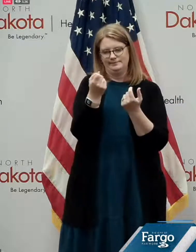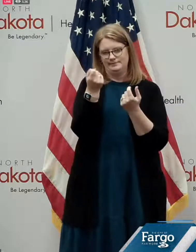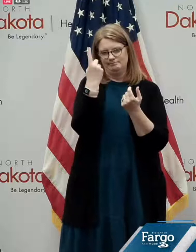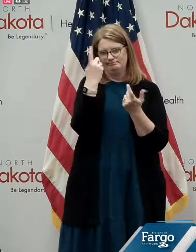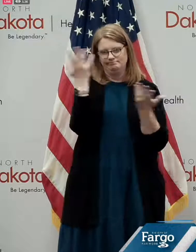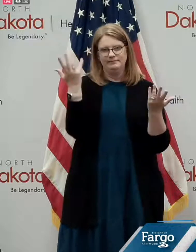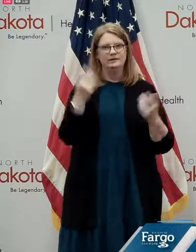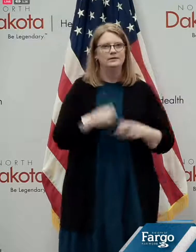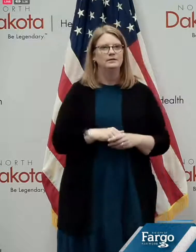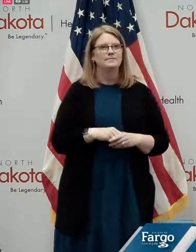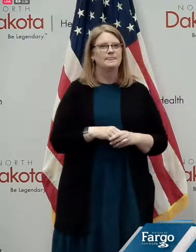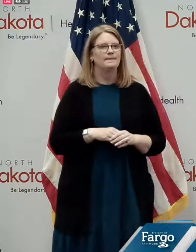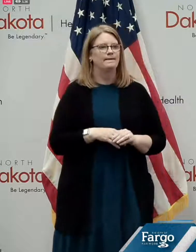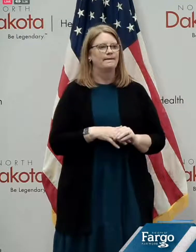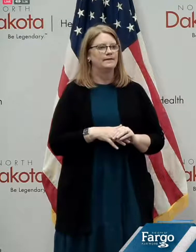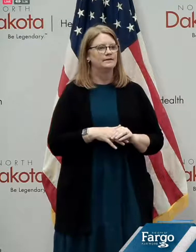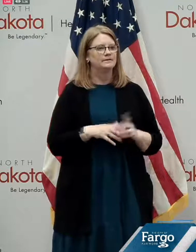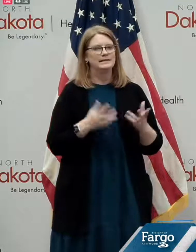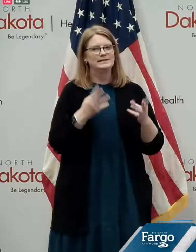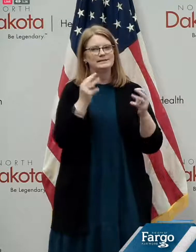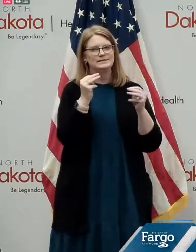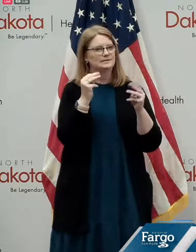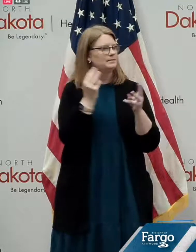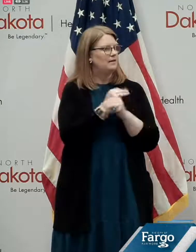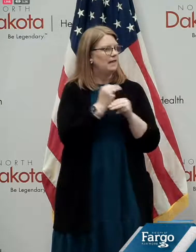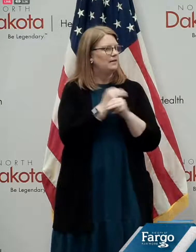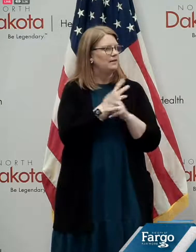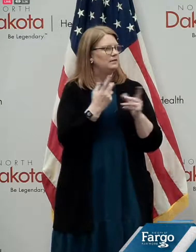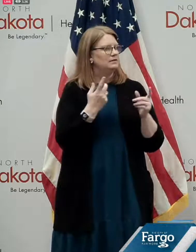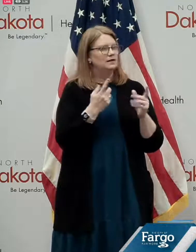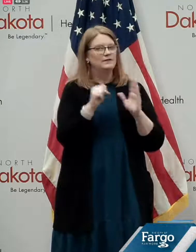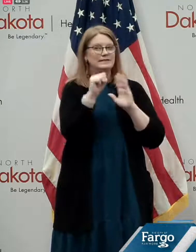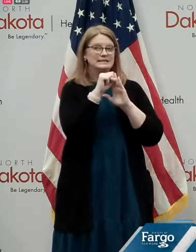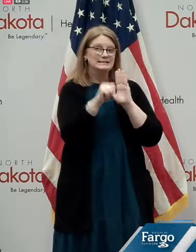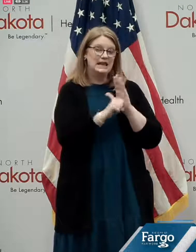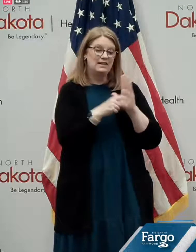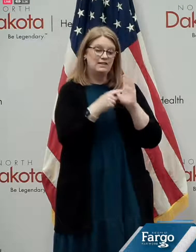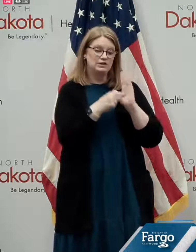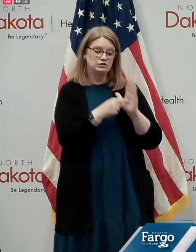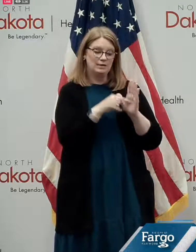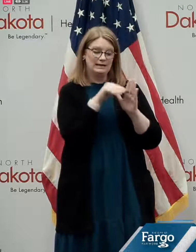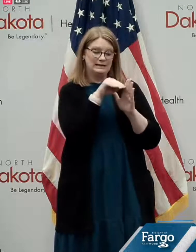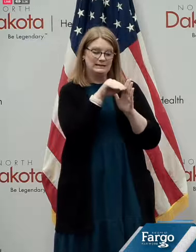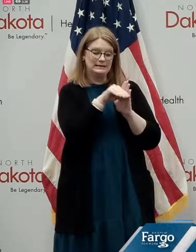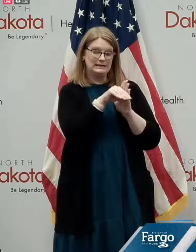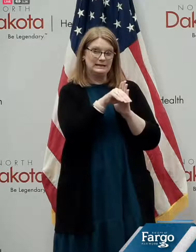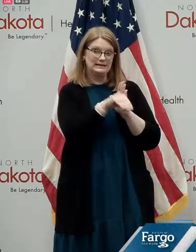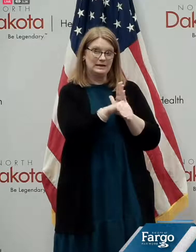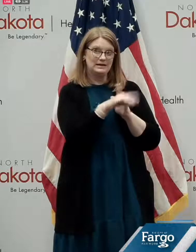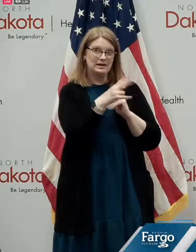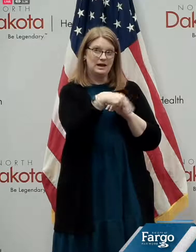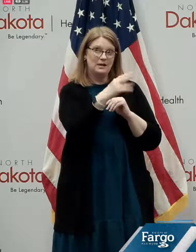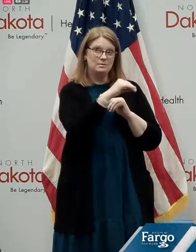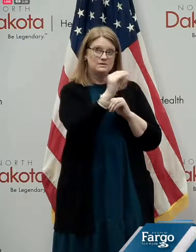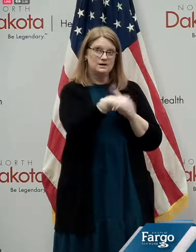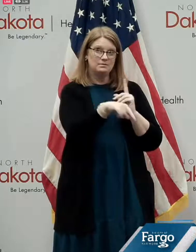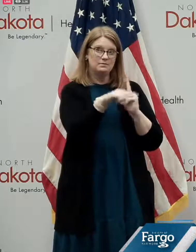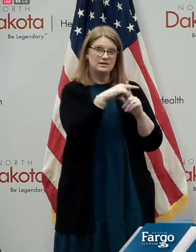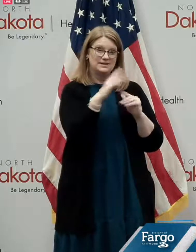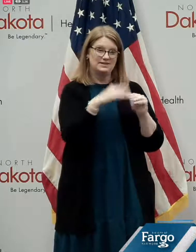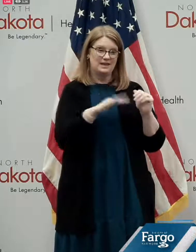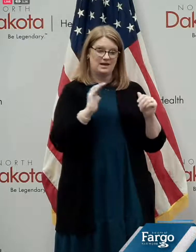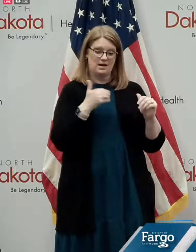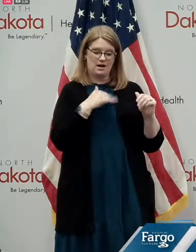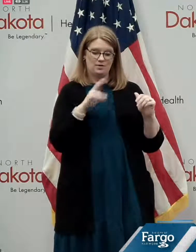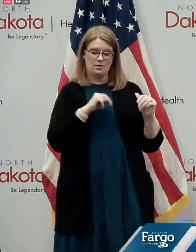I mean, to be, again, it's a math thing. I mean, you could have a state that's showing a decline that's got a higher % positive than our North Dakota,